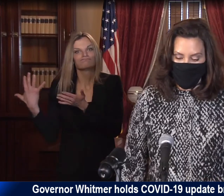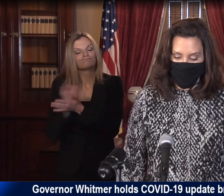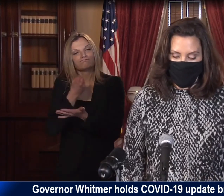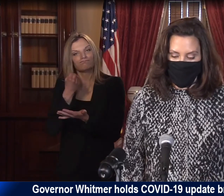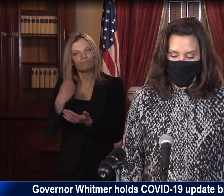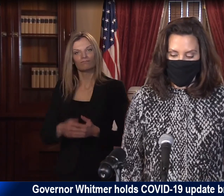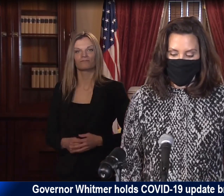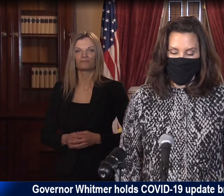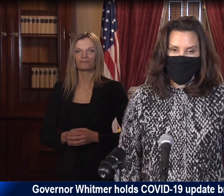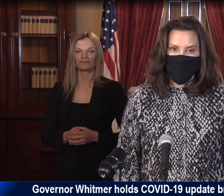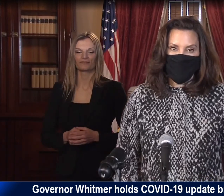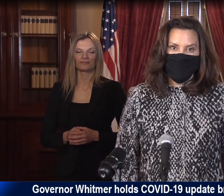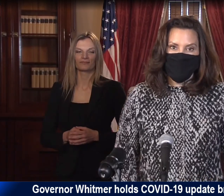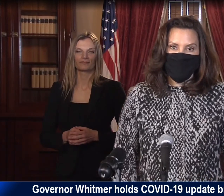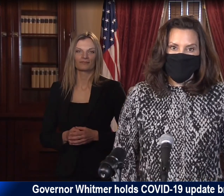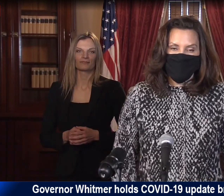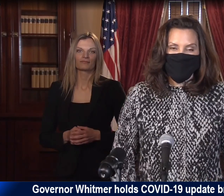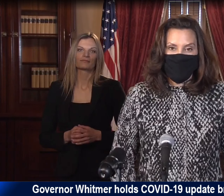working together.